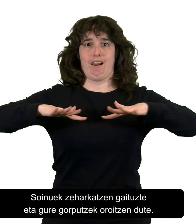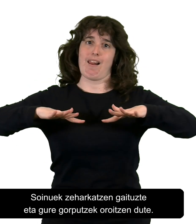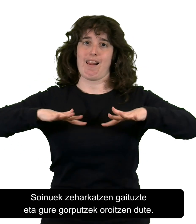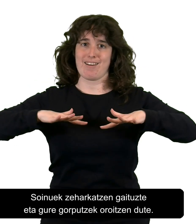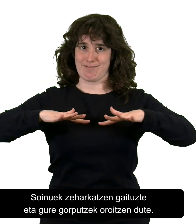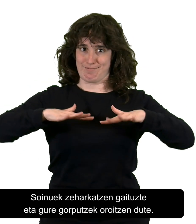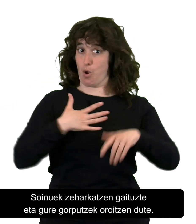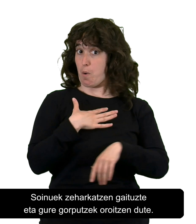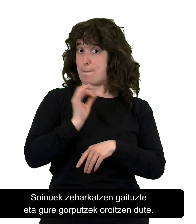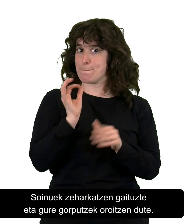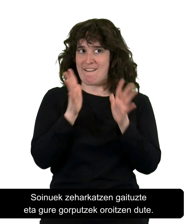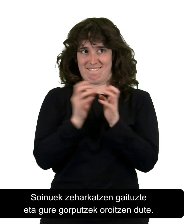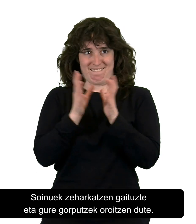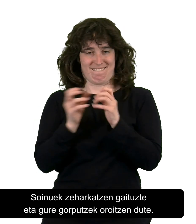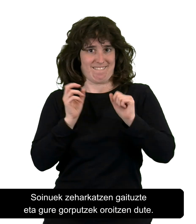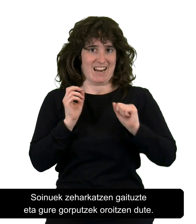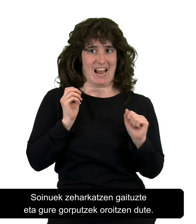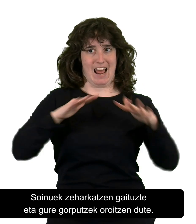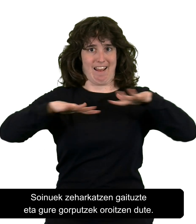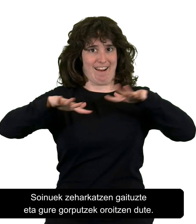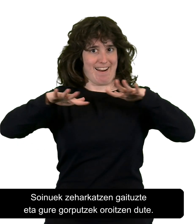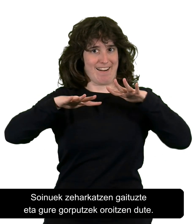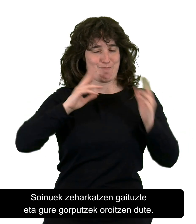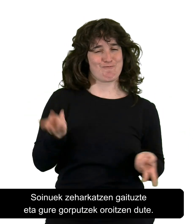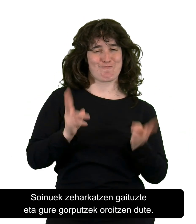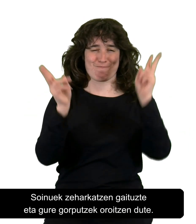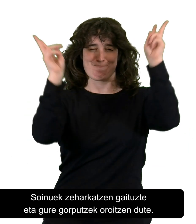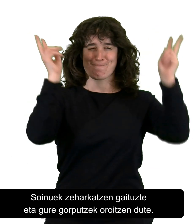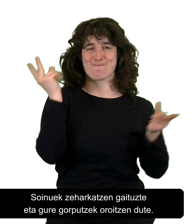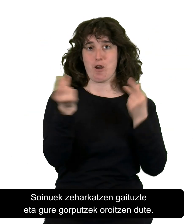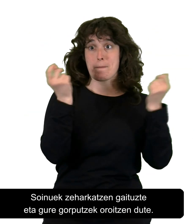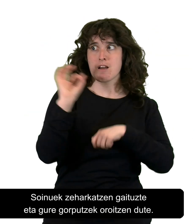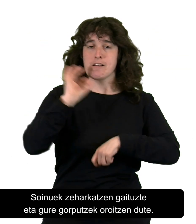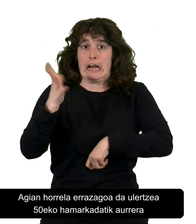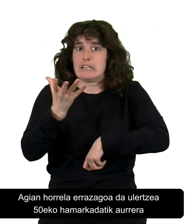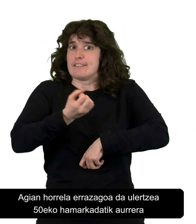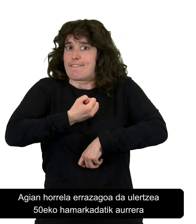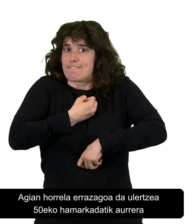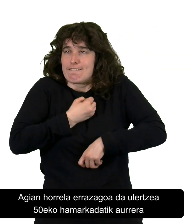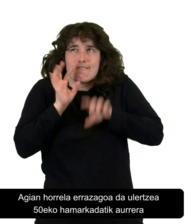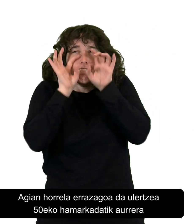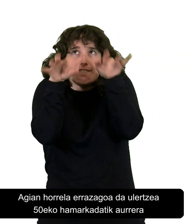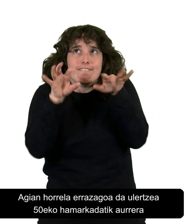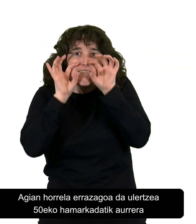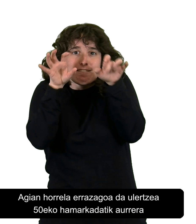Soinuek zeharkatzen gaituzte eta gure gorputzek oroitzen dute. Agian horrela errazagoa da